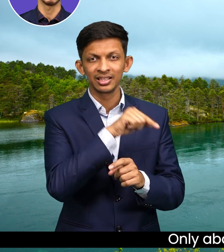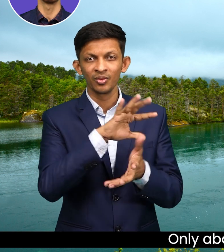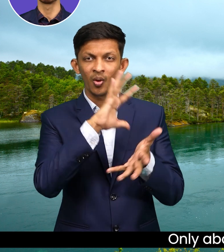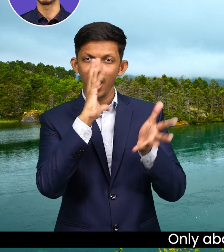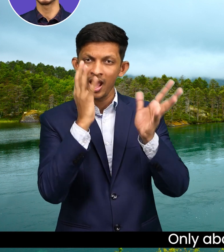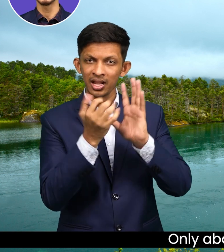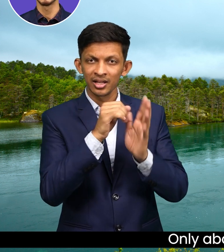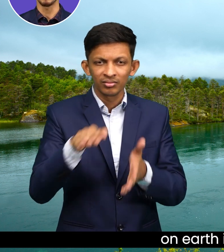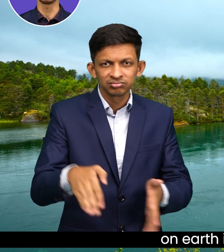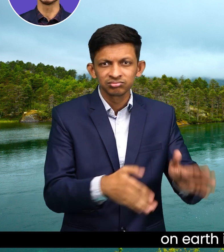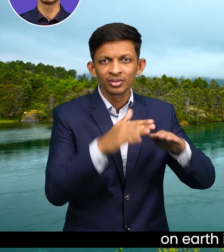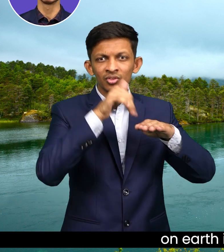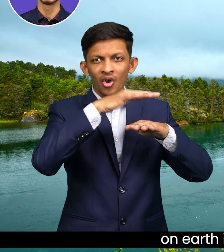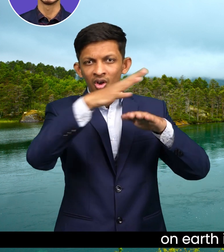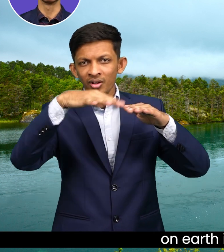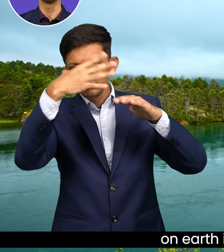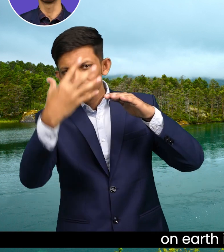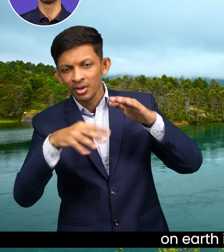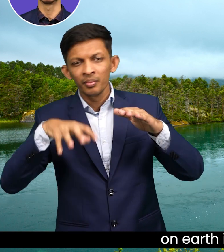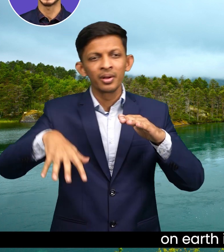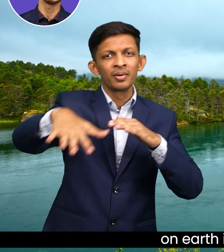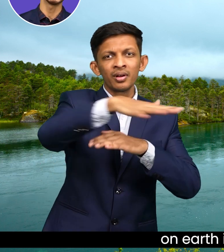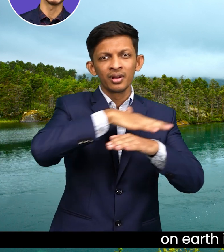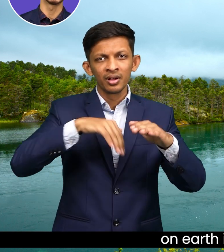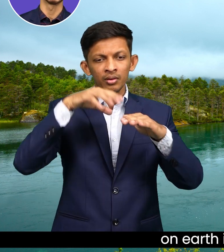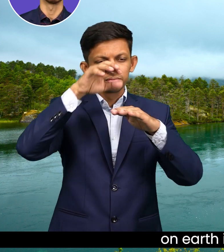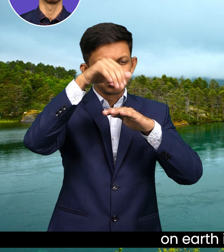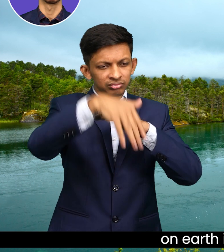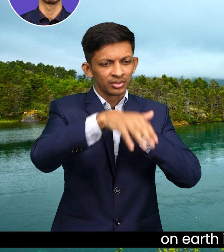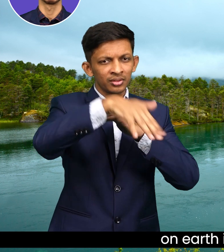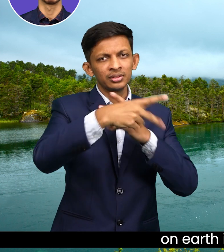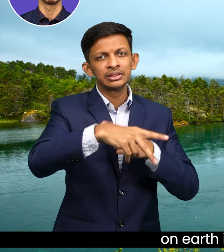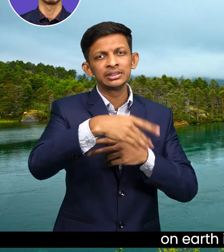0.009% of the water on earth is in the rivers and lakes,